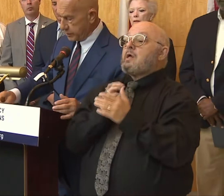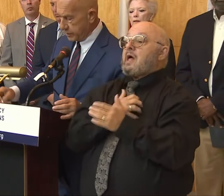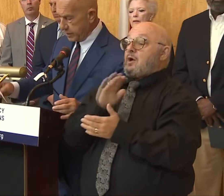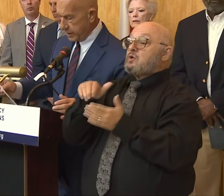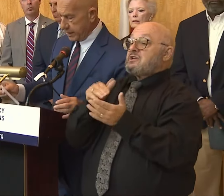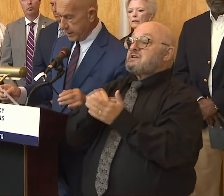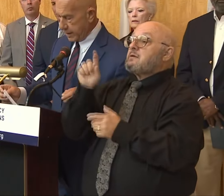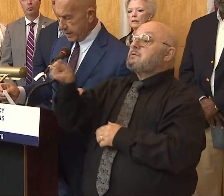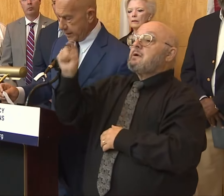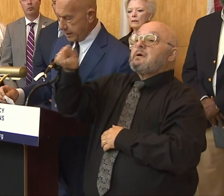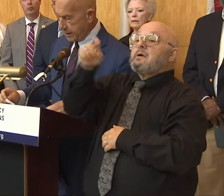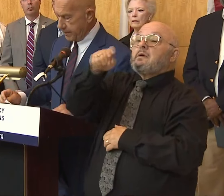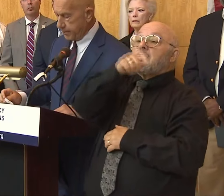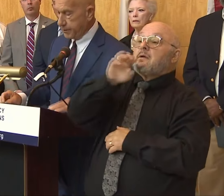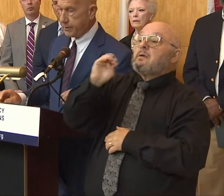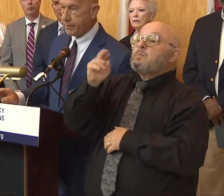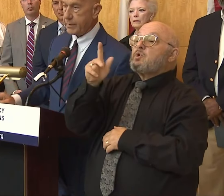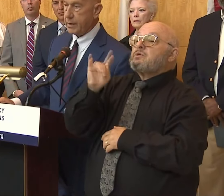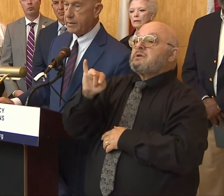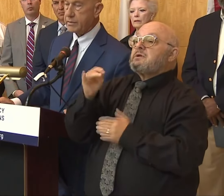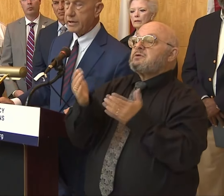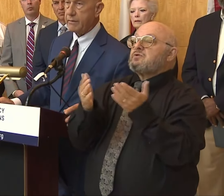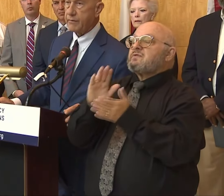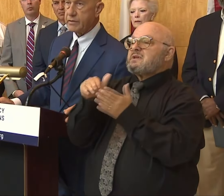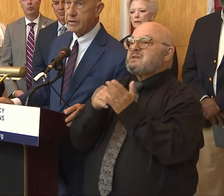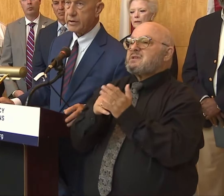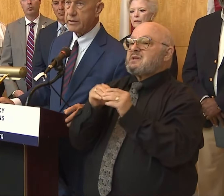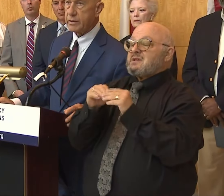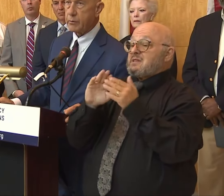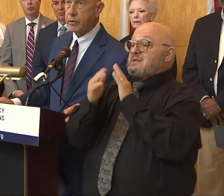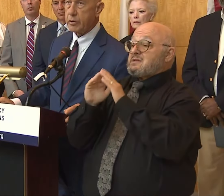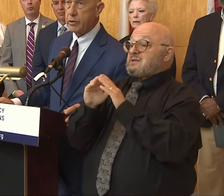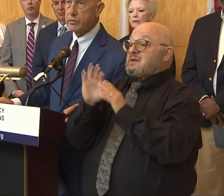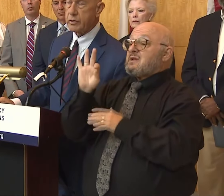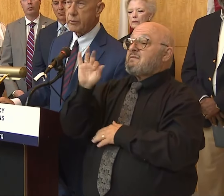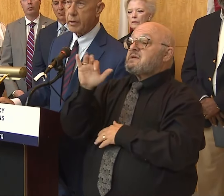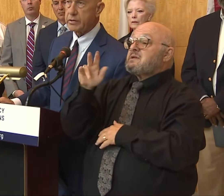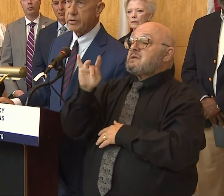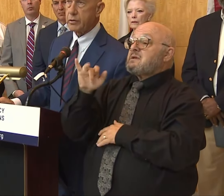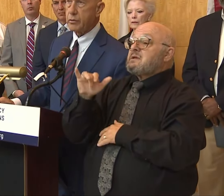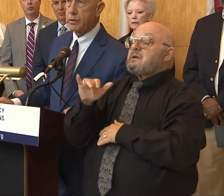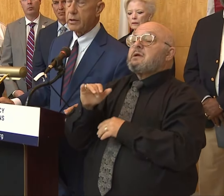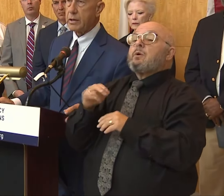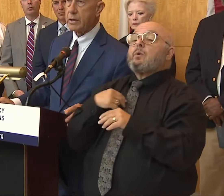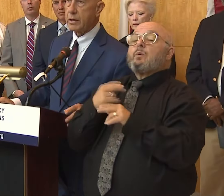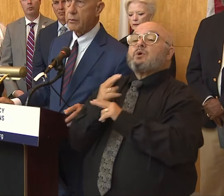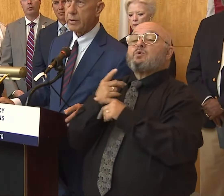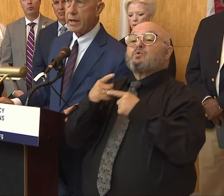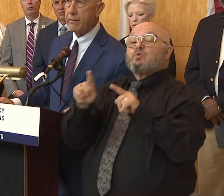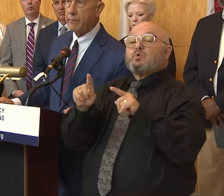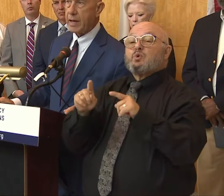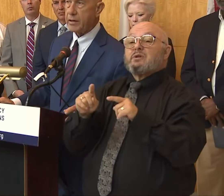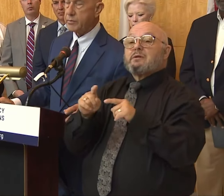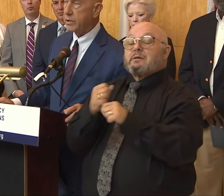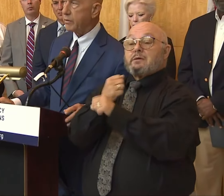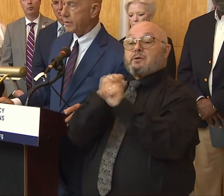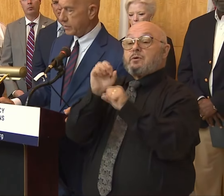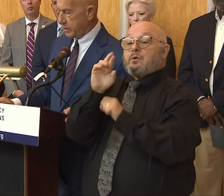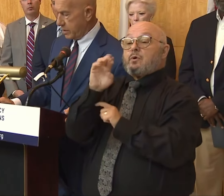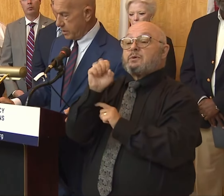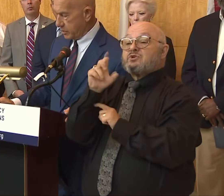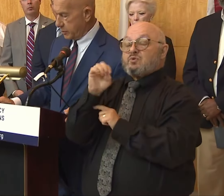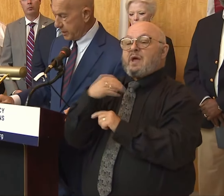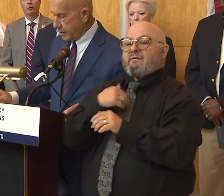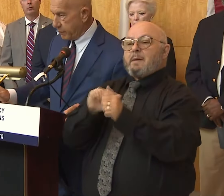multi-service centers and city facilities that we're going to use during rescue would have backup